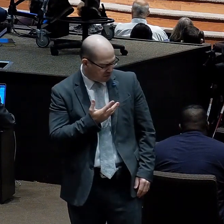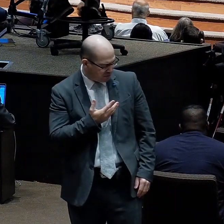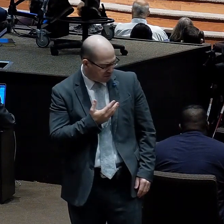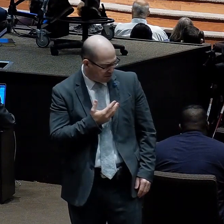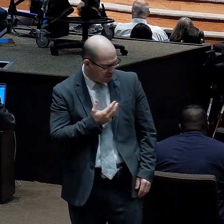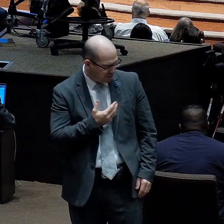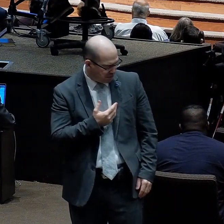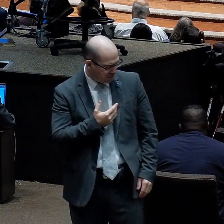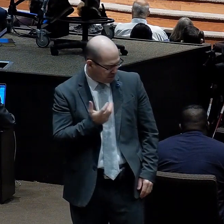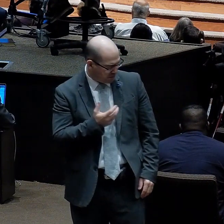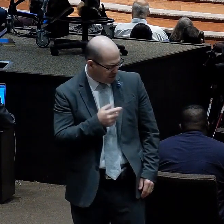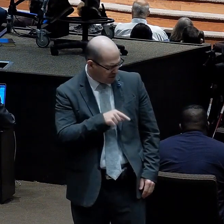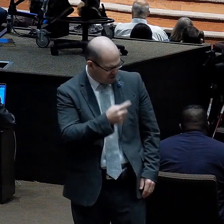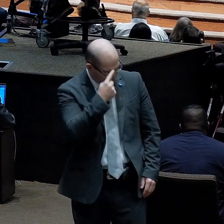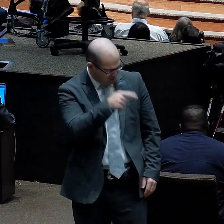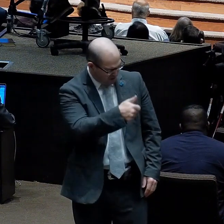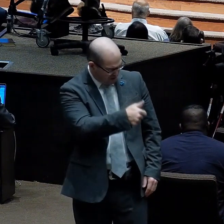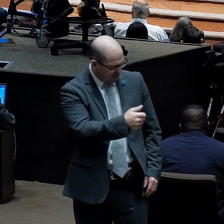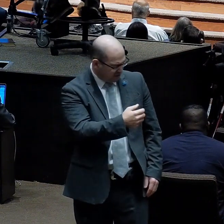nothing. I'm